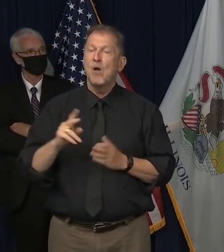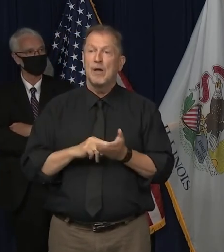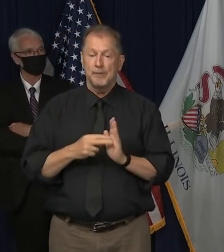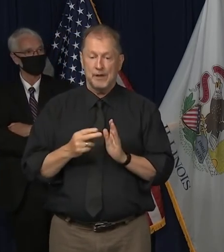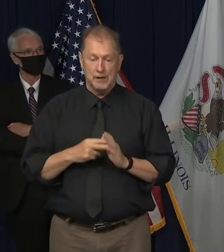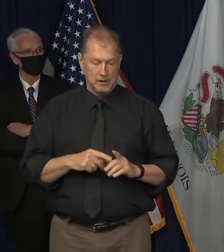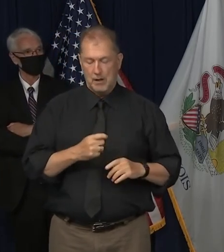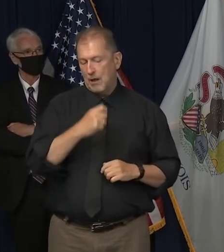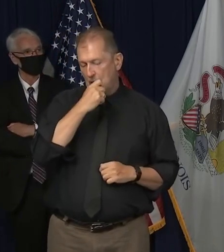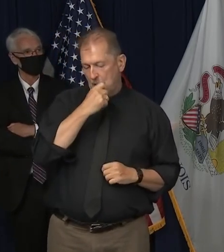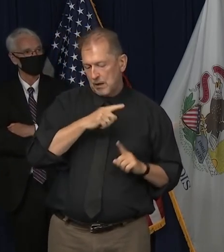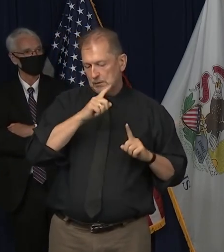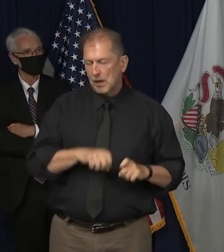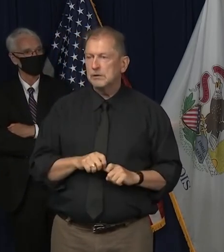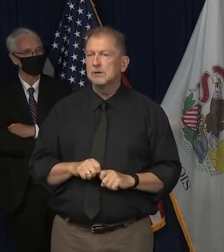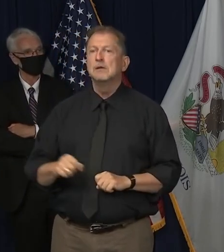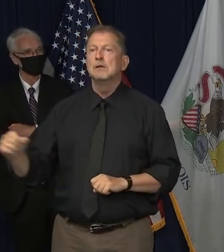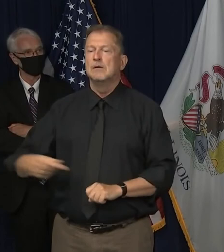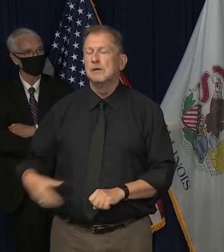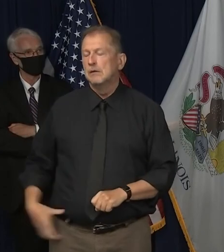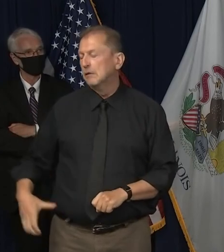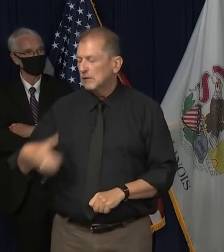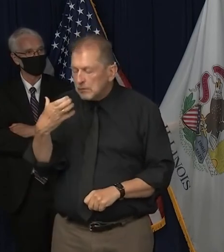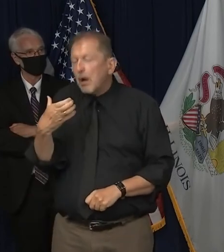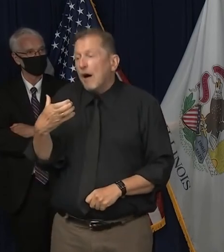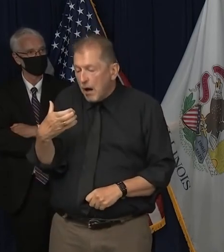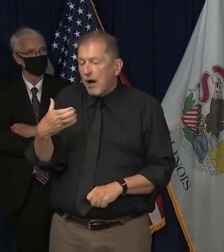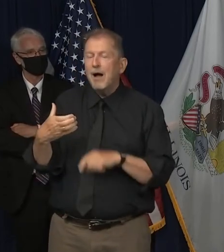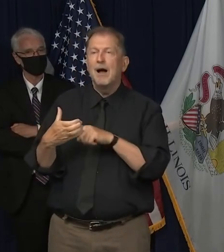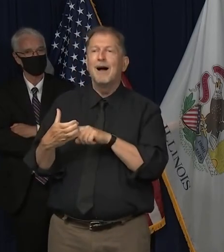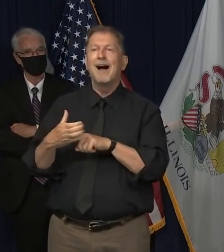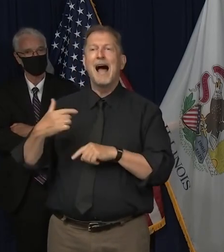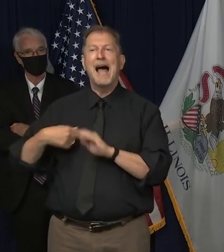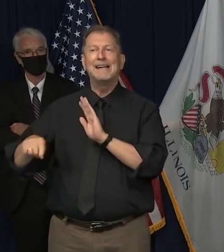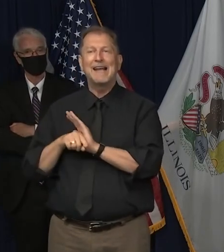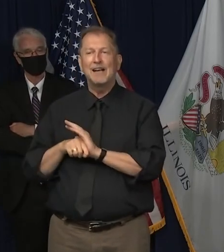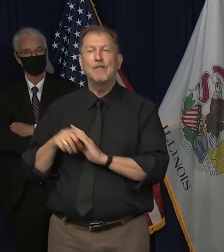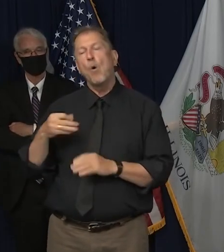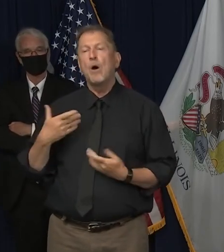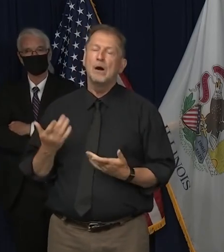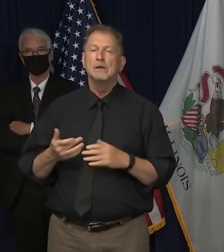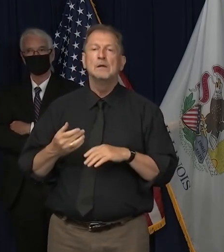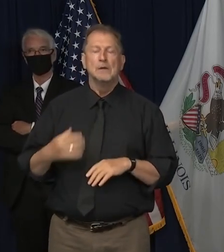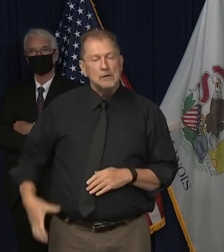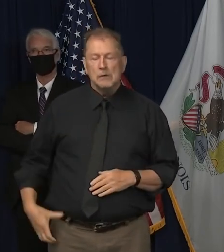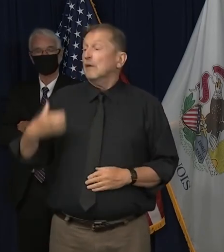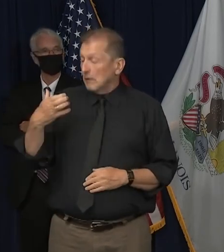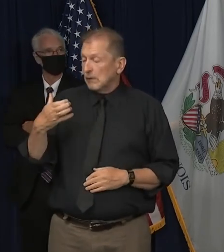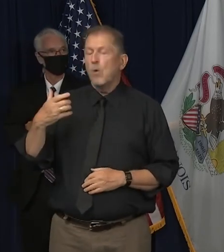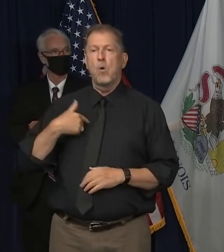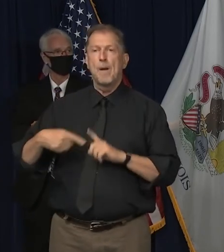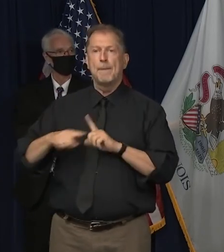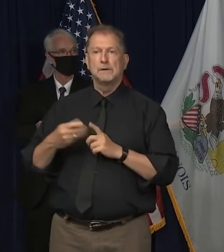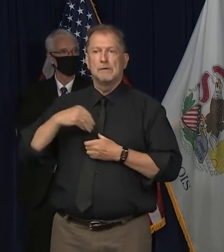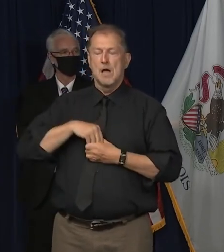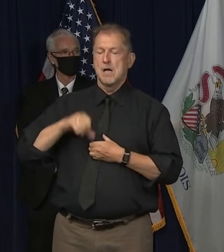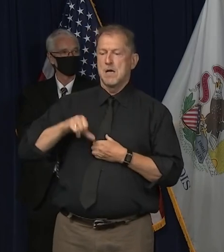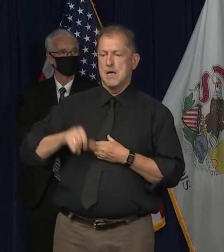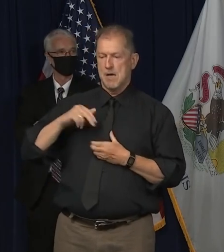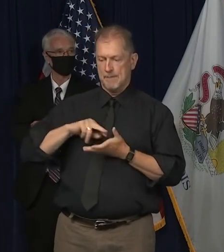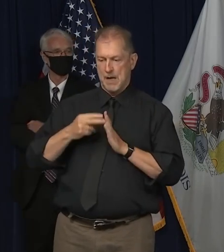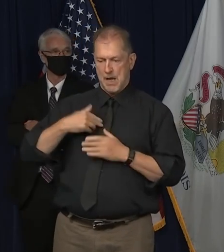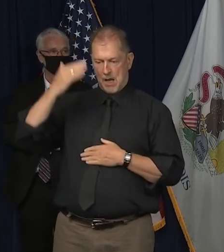on their phone and actually participate in exposure notifications to complement person-based contact tracing and thereby maximize